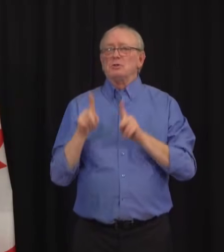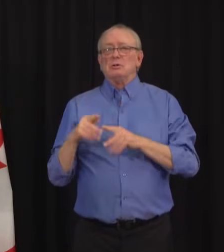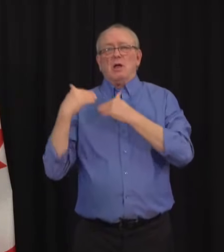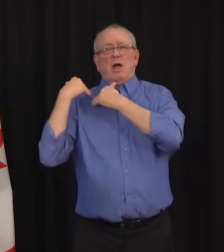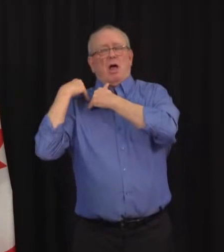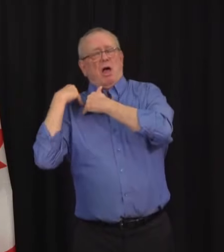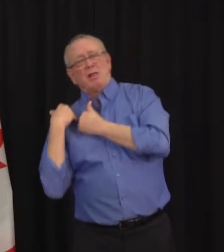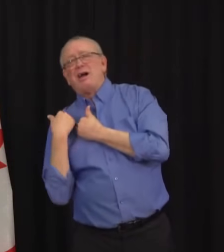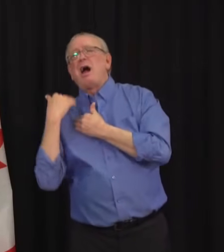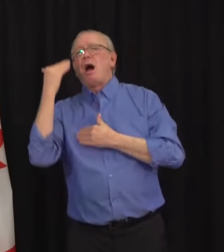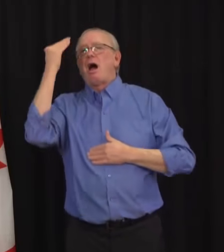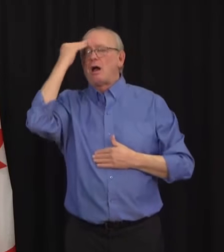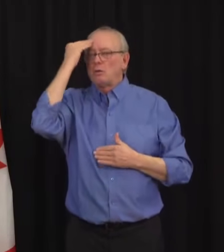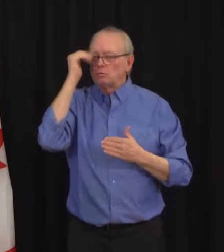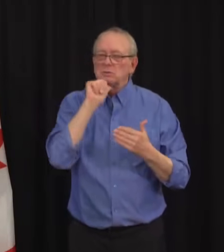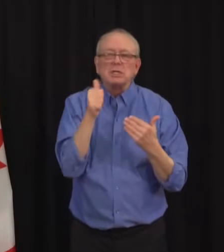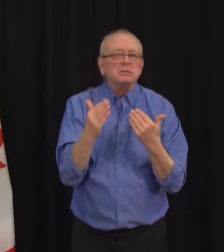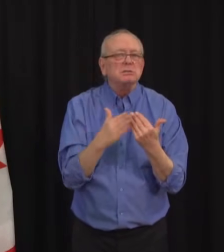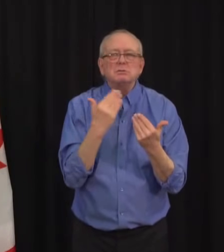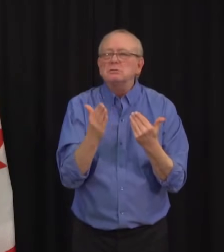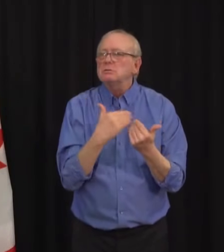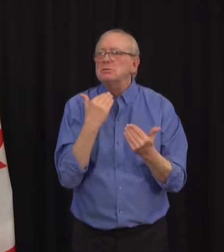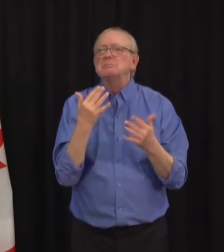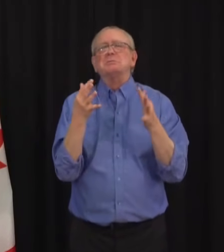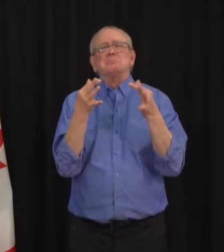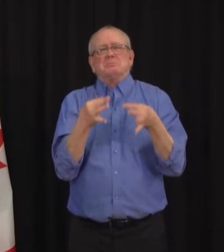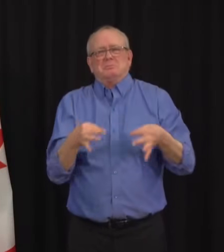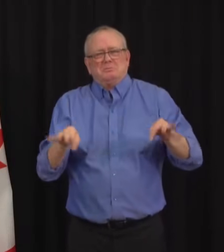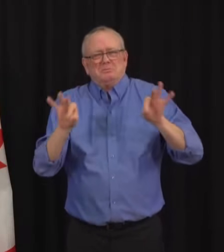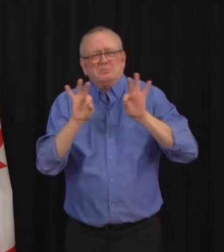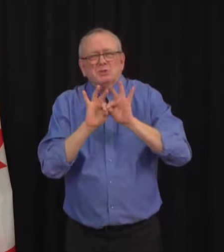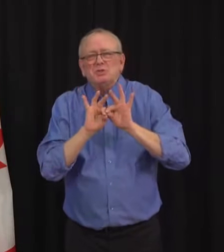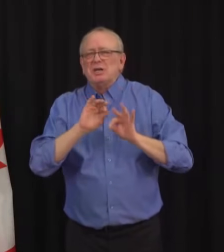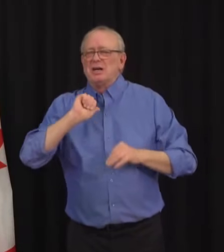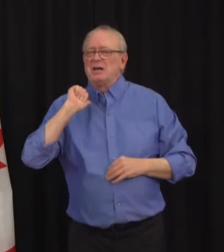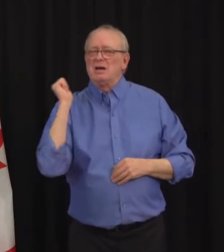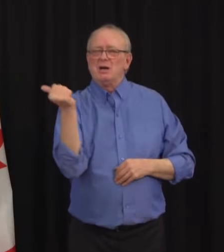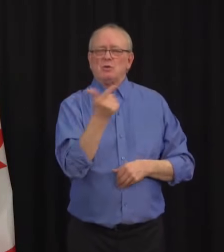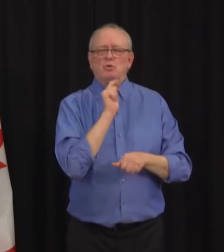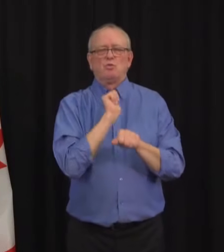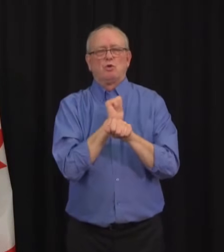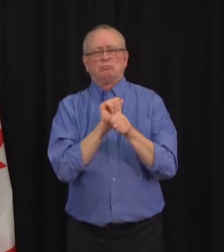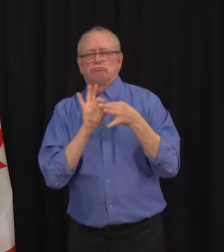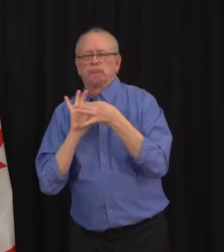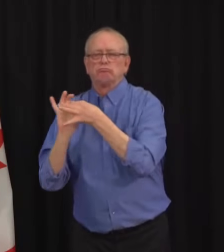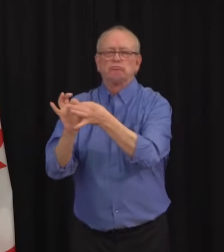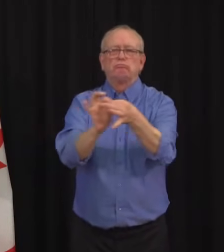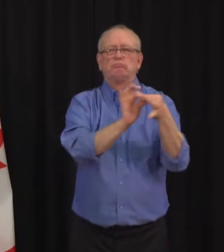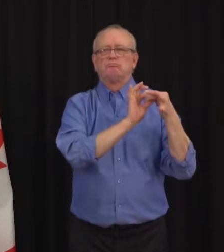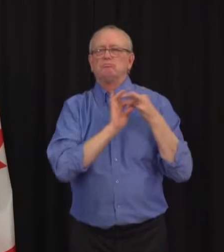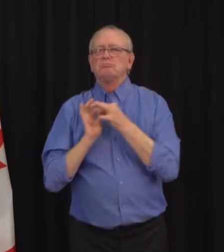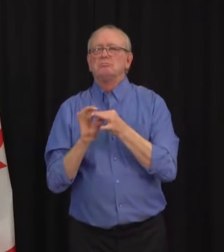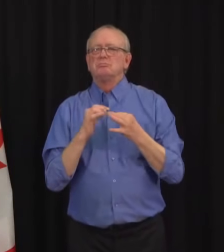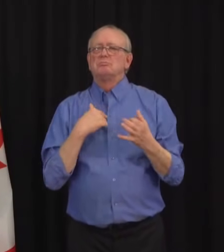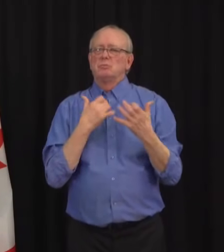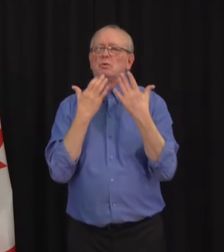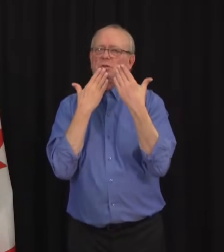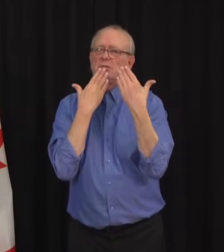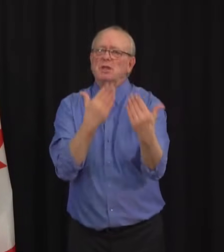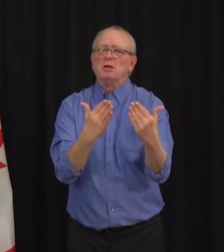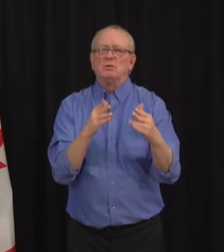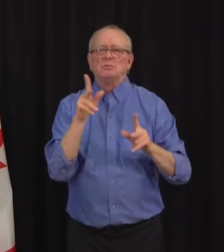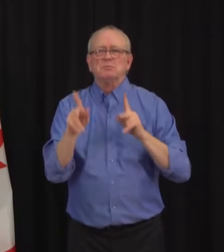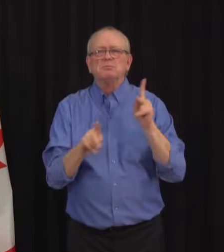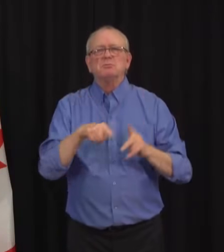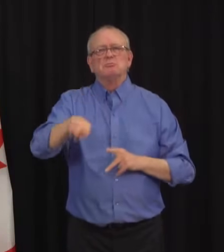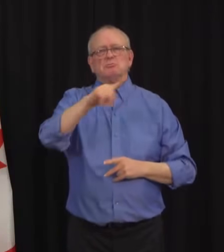is absolutely essential that we all work together. And again, really grateful for those who are stepping up to participate in that work in the short term.